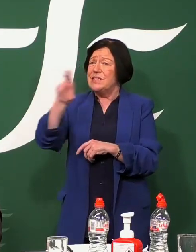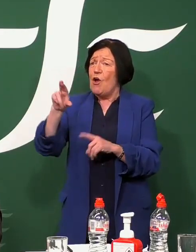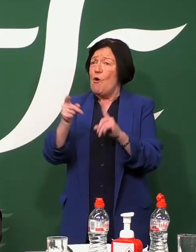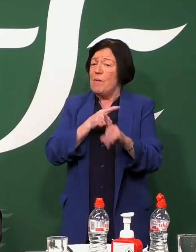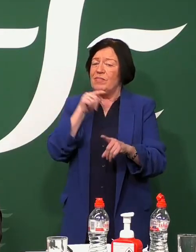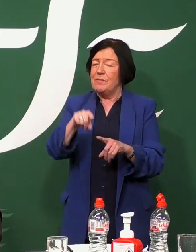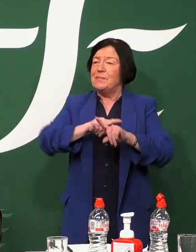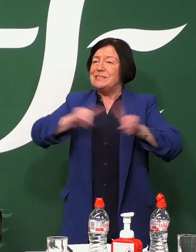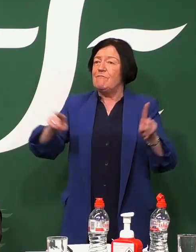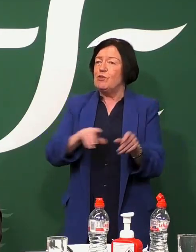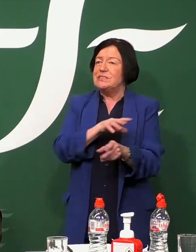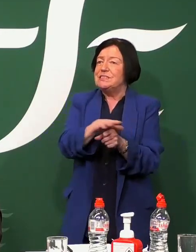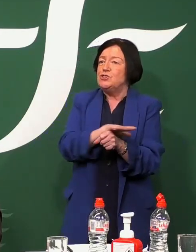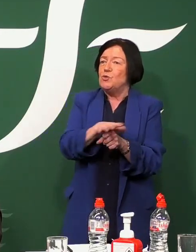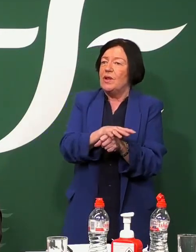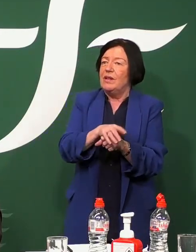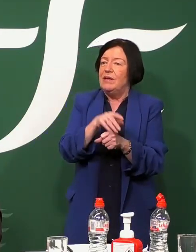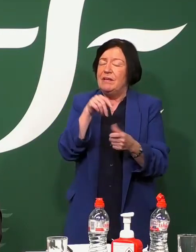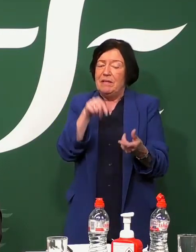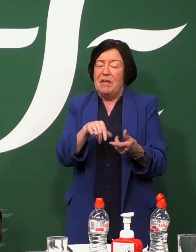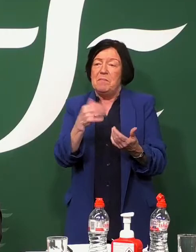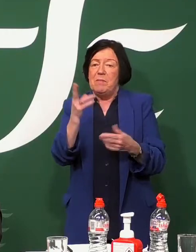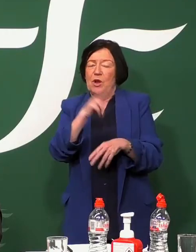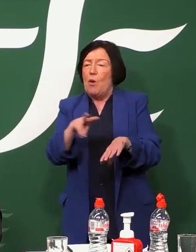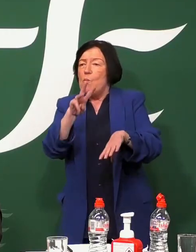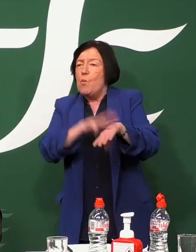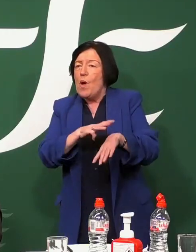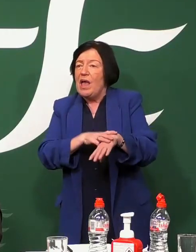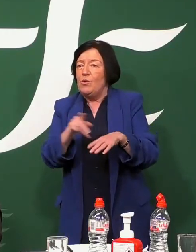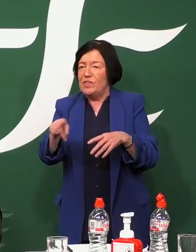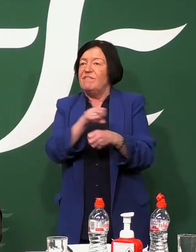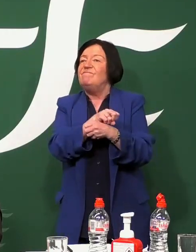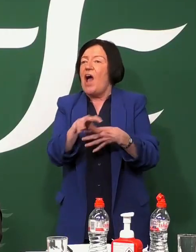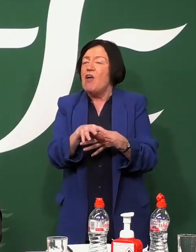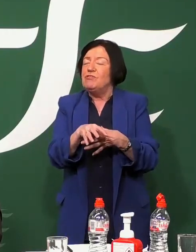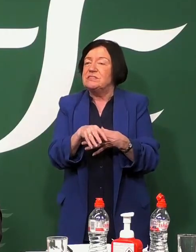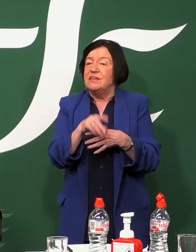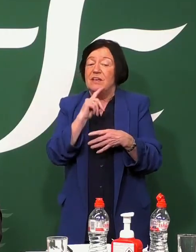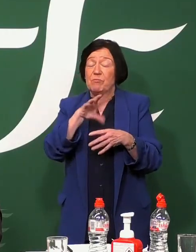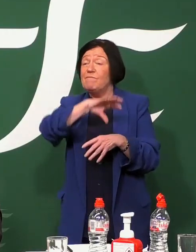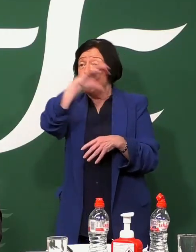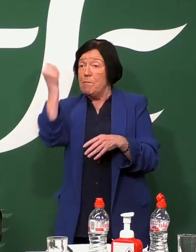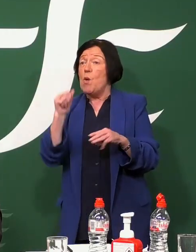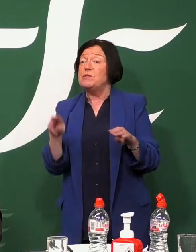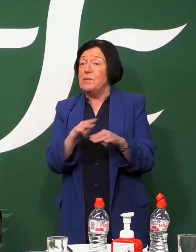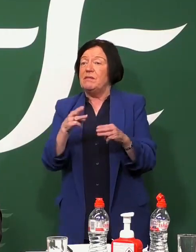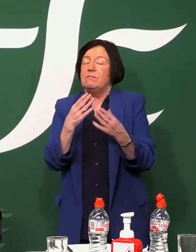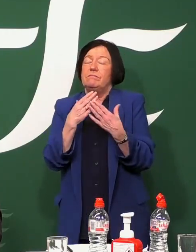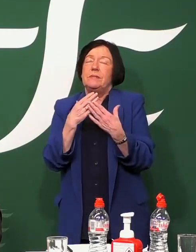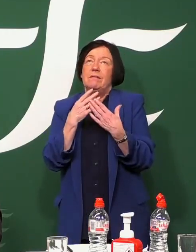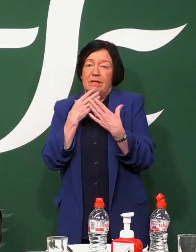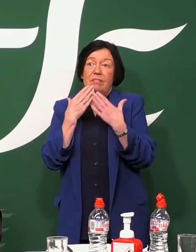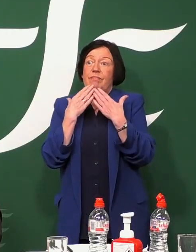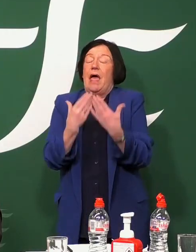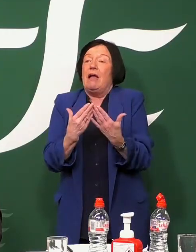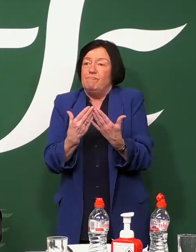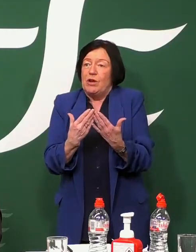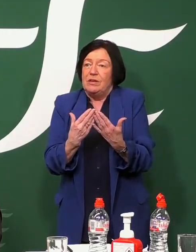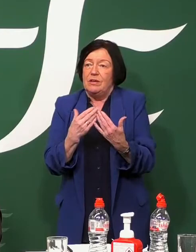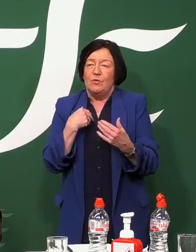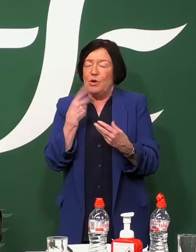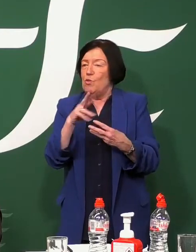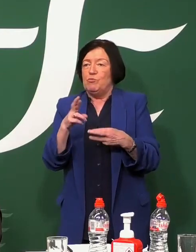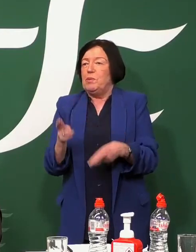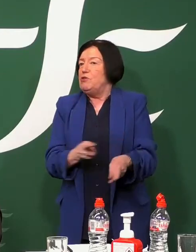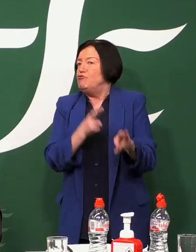different scenario of continuing carriage, and they may be unwell with the virus. But for the vast majority of people, thankfully, we wouldn't